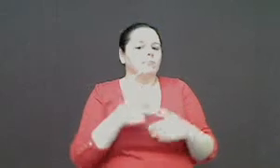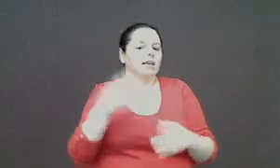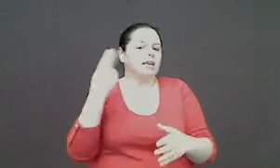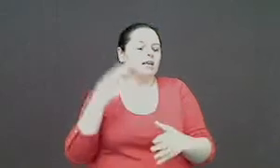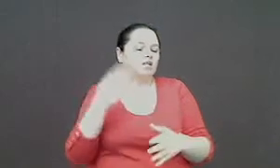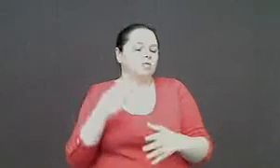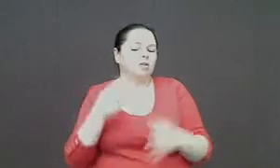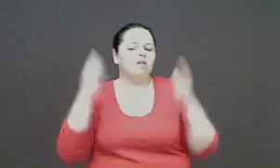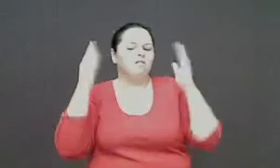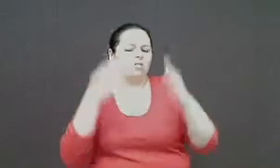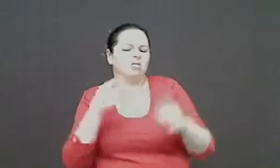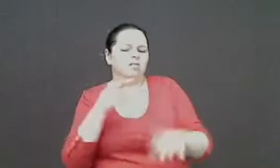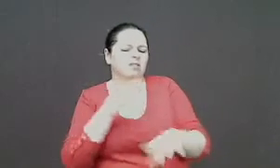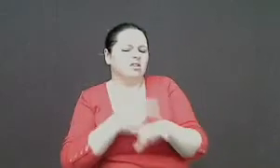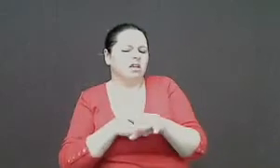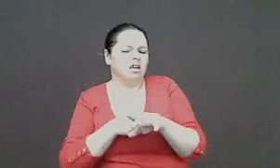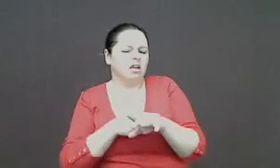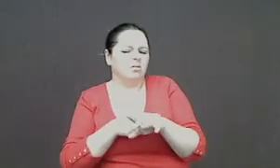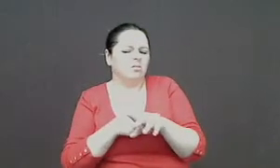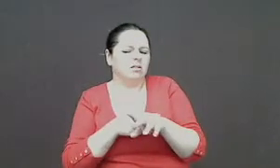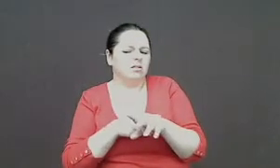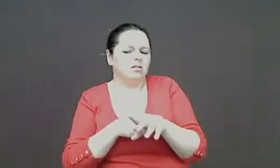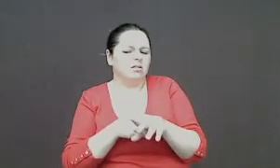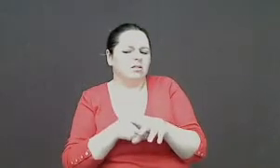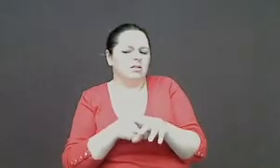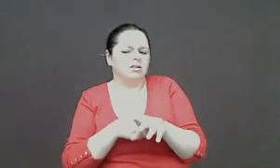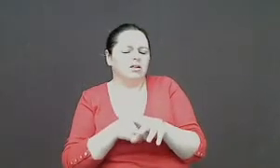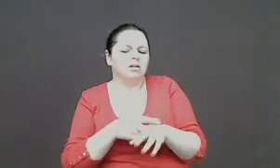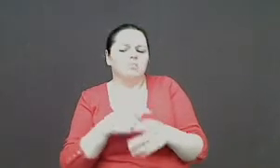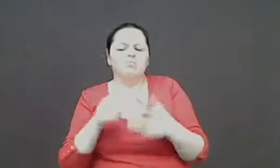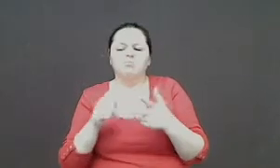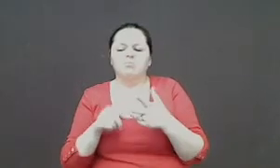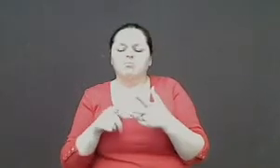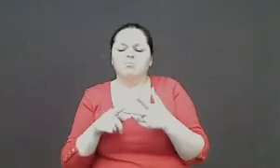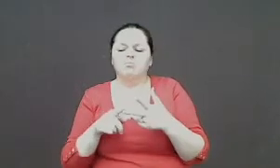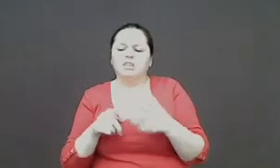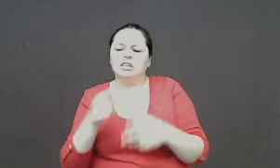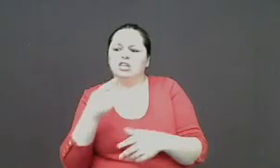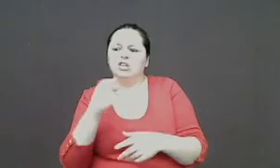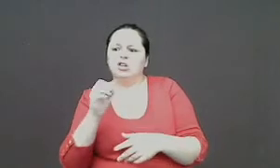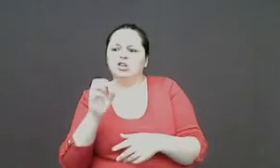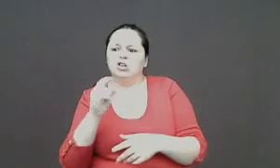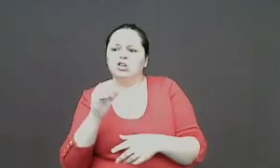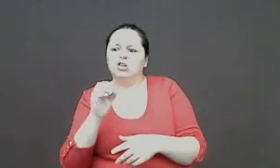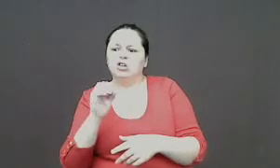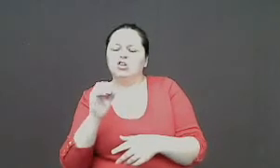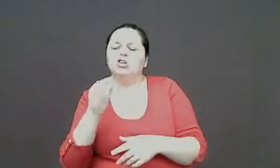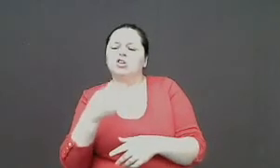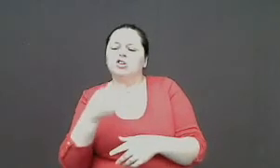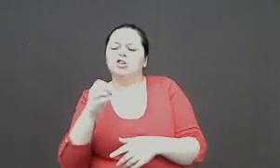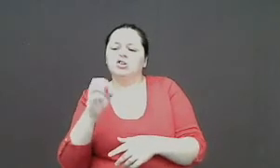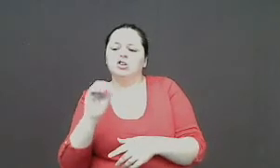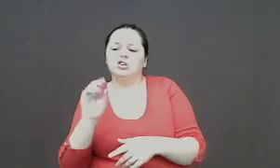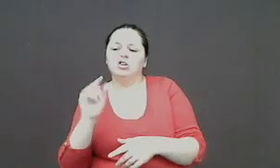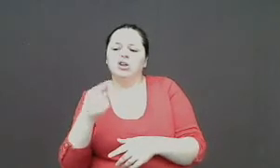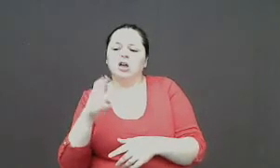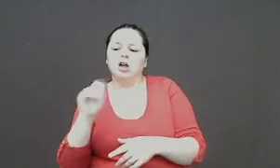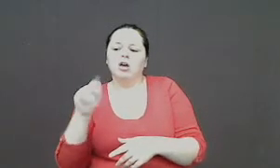time as a main theme, and the other is geography, which focuses on place, location, and